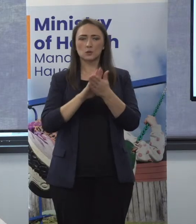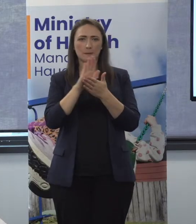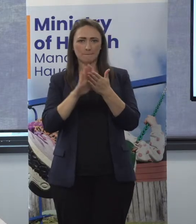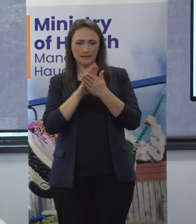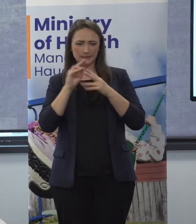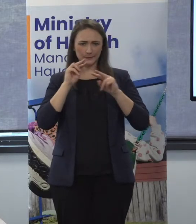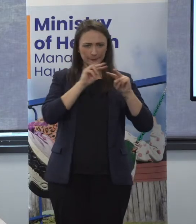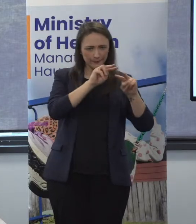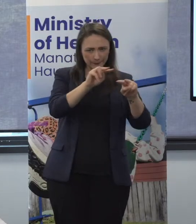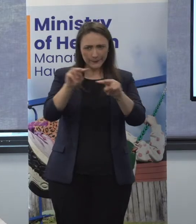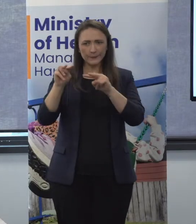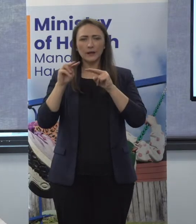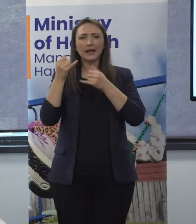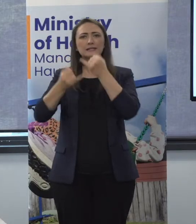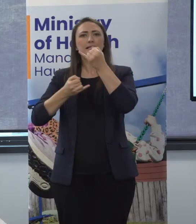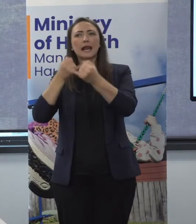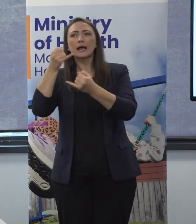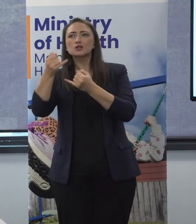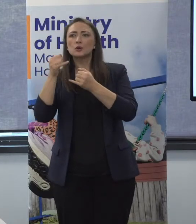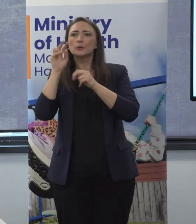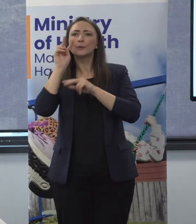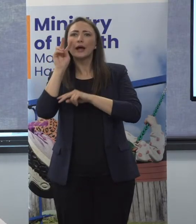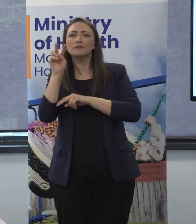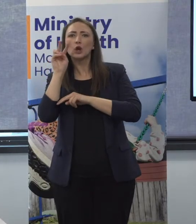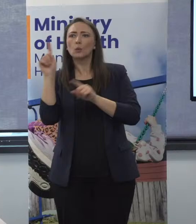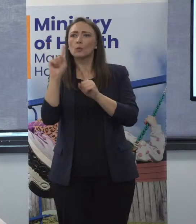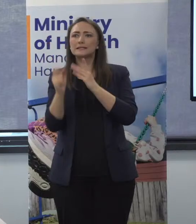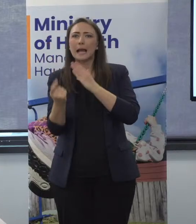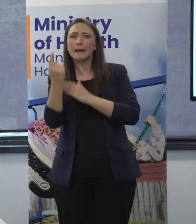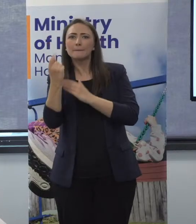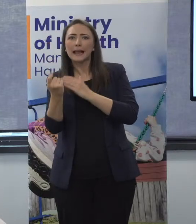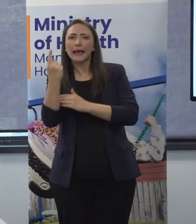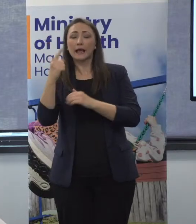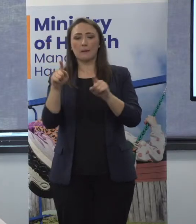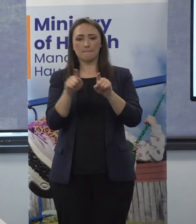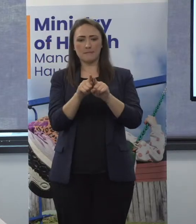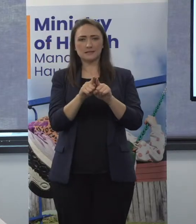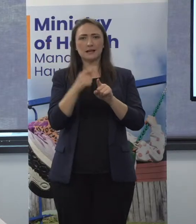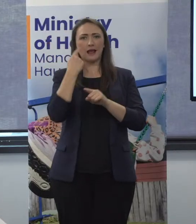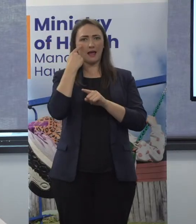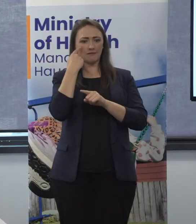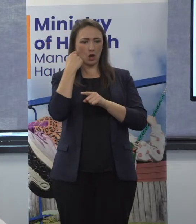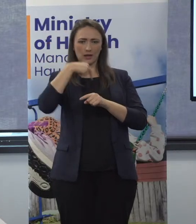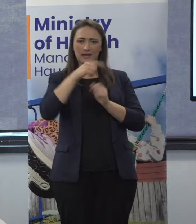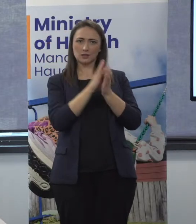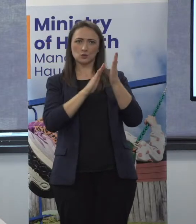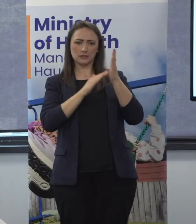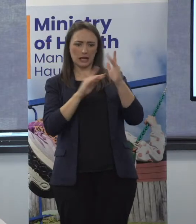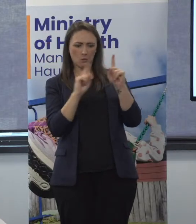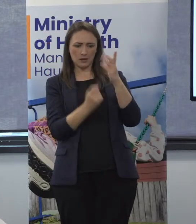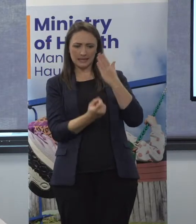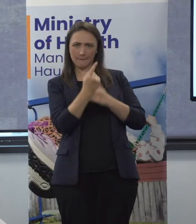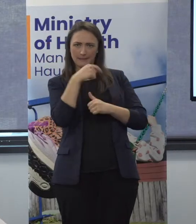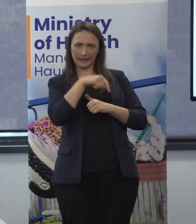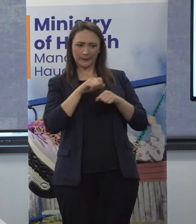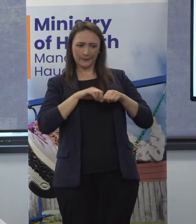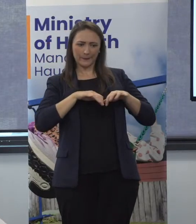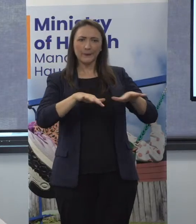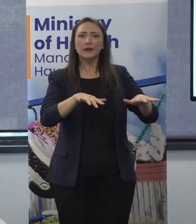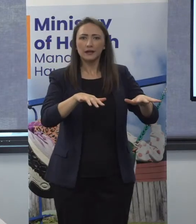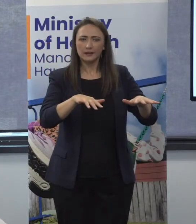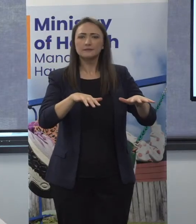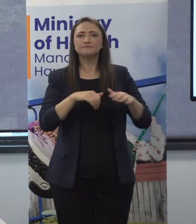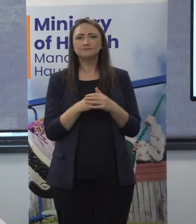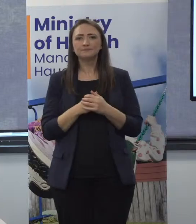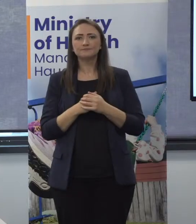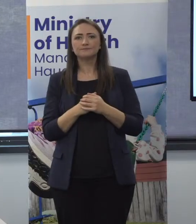for international and local evidence to assess how appropriate these settings are at any given time. Now, as I've said, the